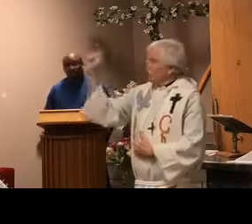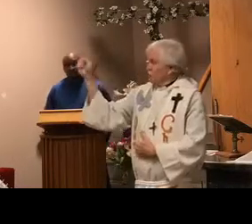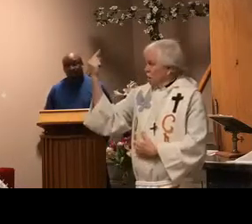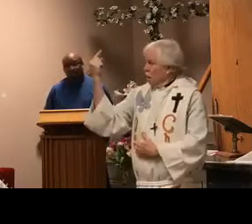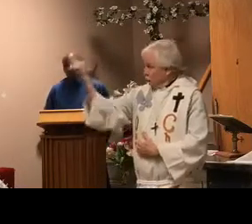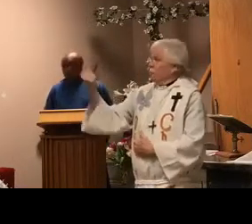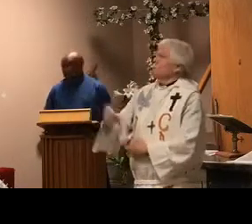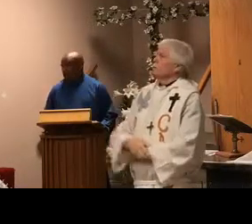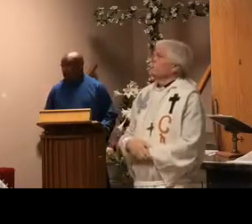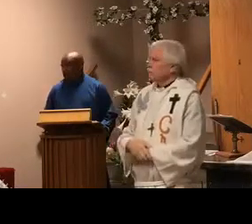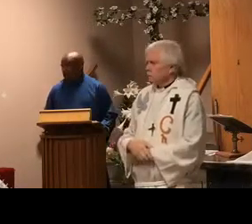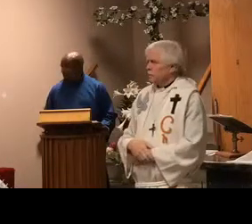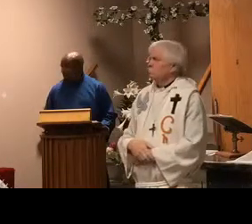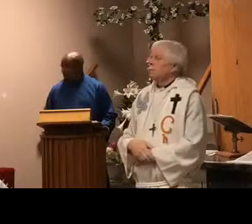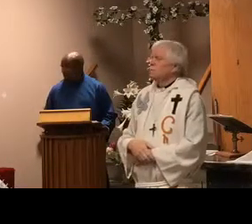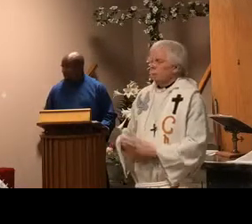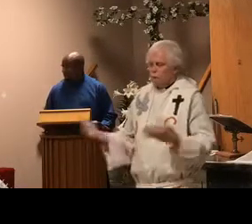things. Wow.